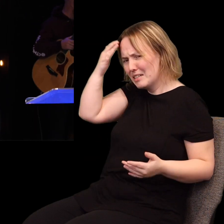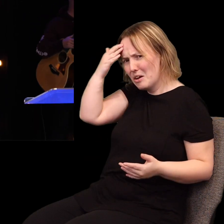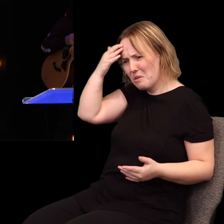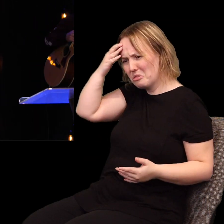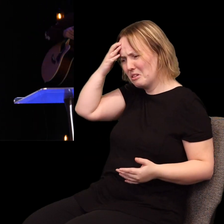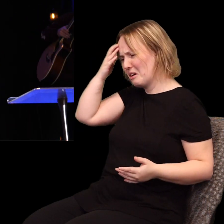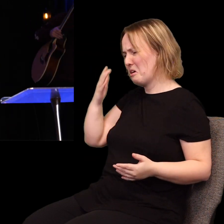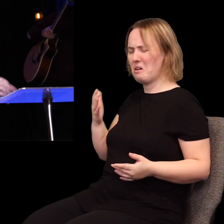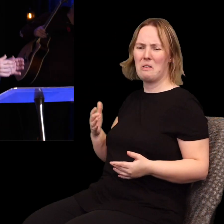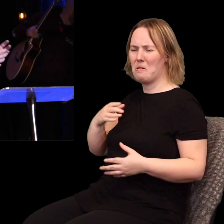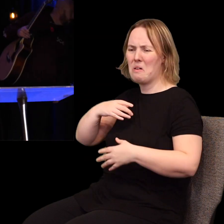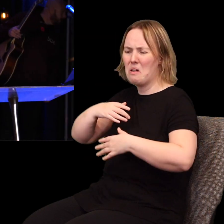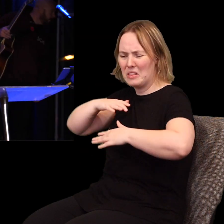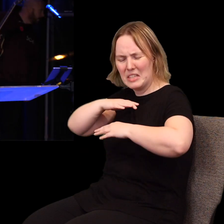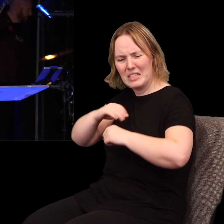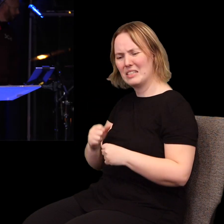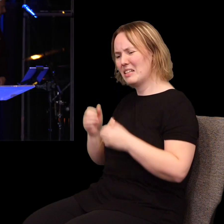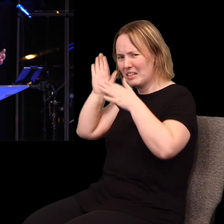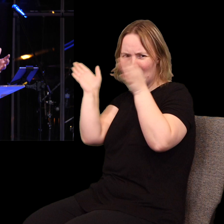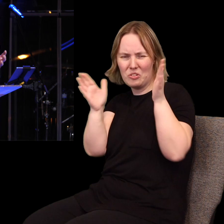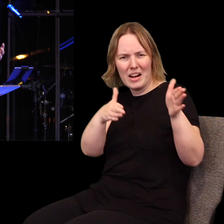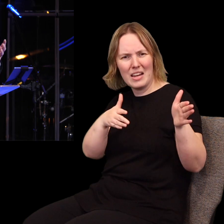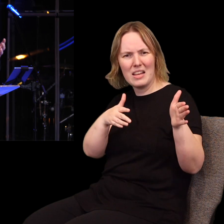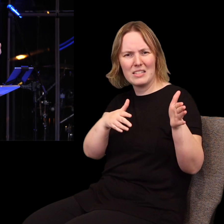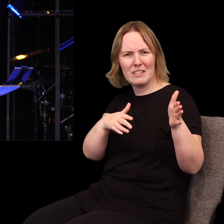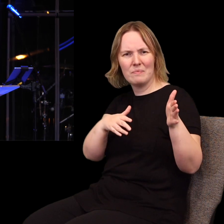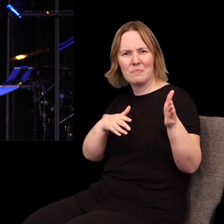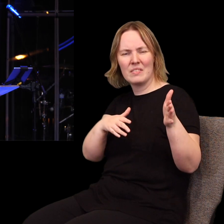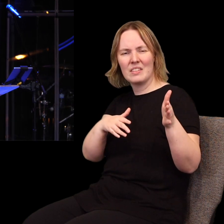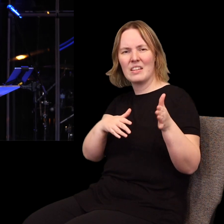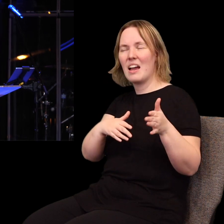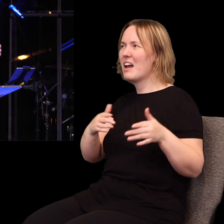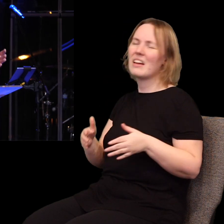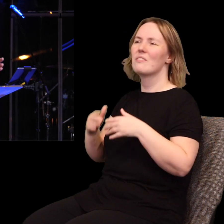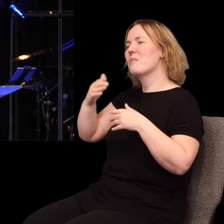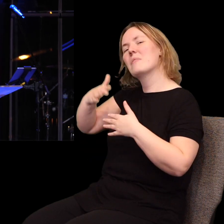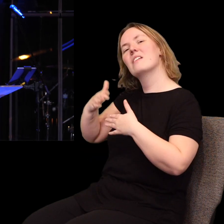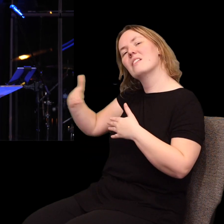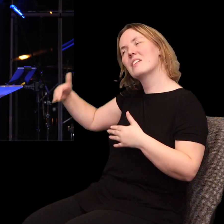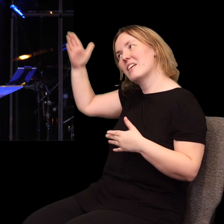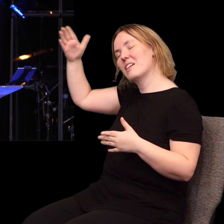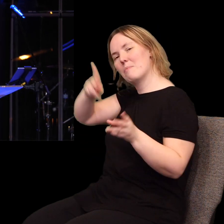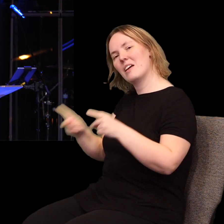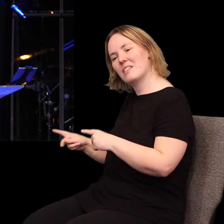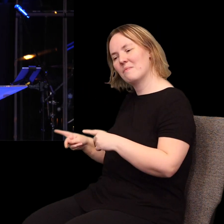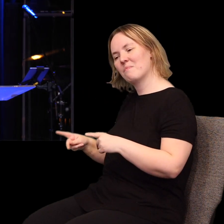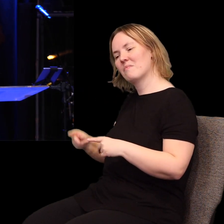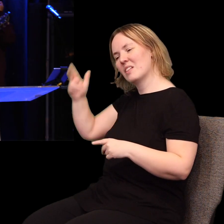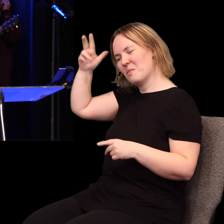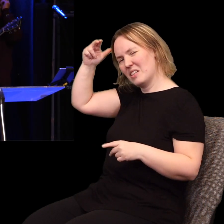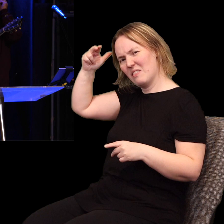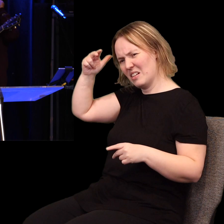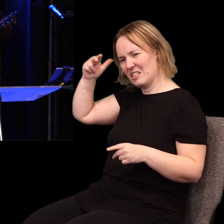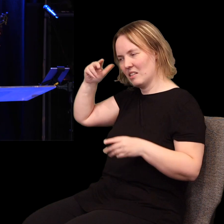us. He knows the things that have potential to weigh us down and distract us from what he's really called us to and what he plans for us. What the